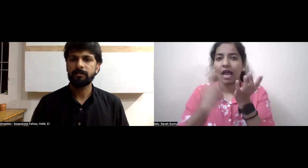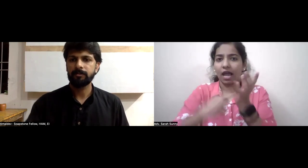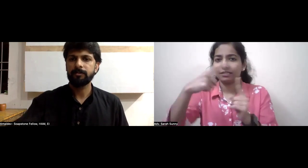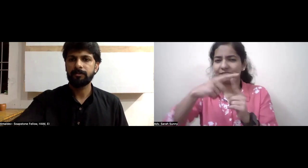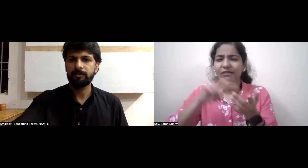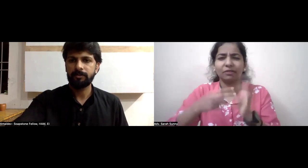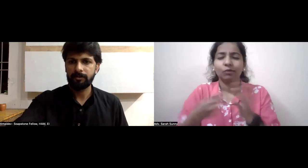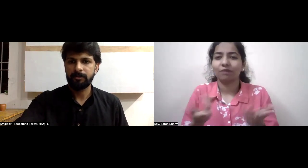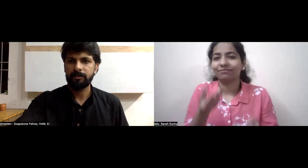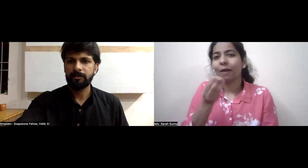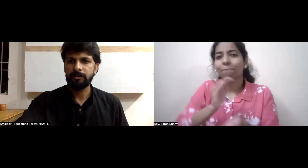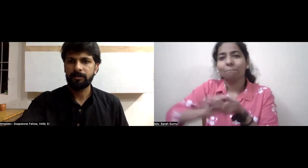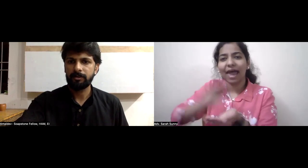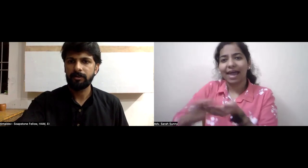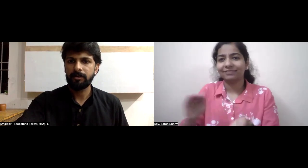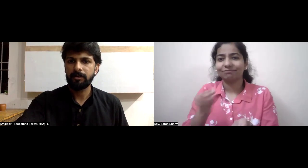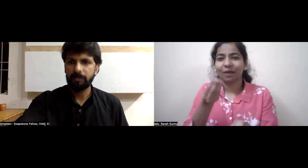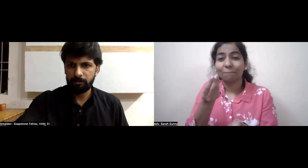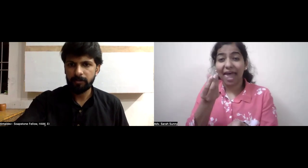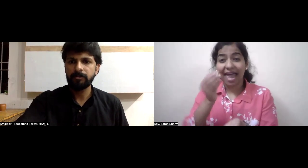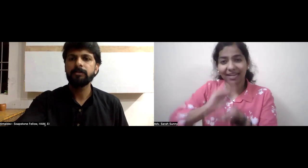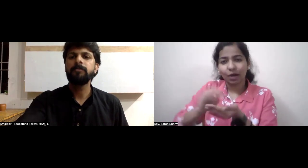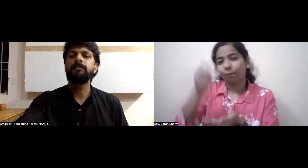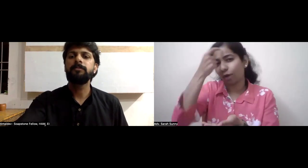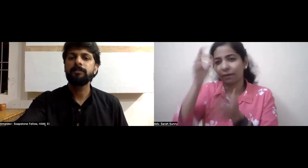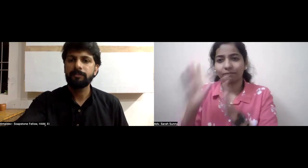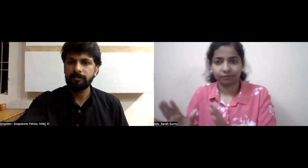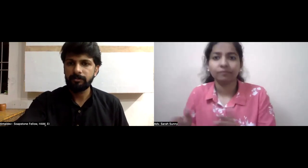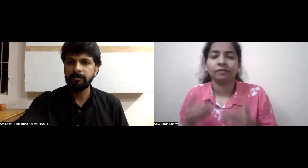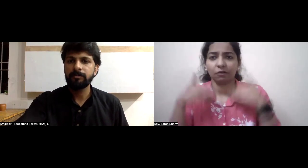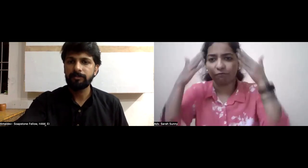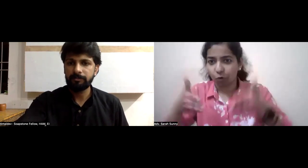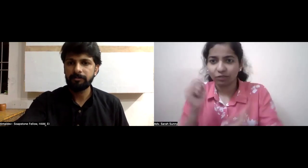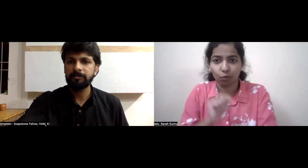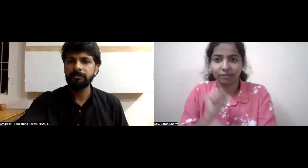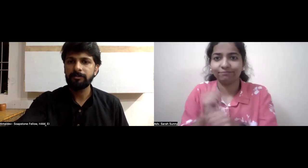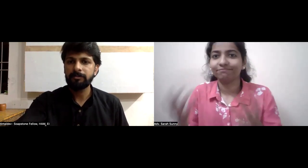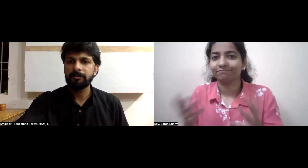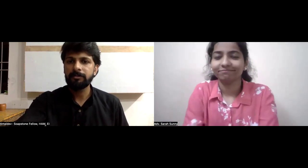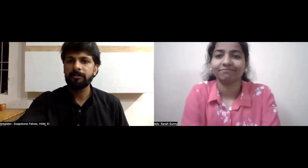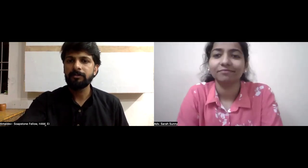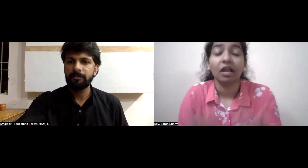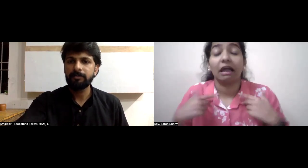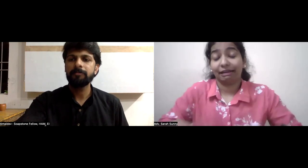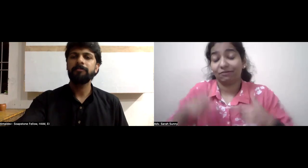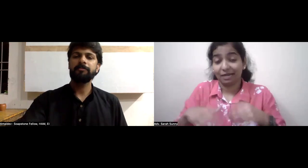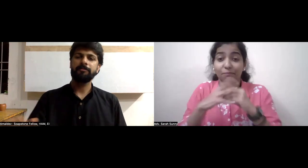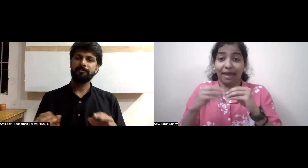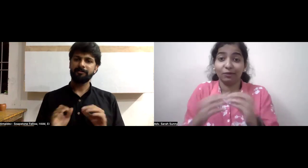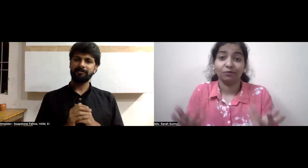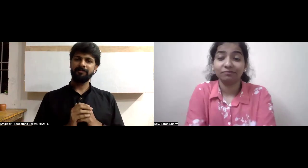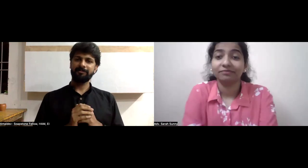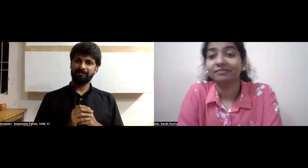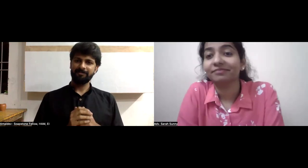laws and DRT, that's Debt Recovery Tribunal. So these are